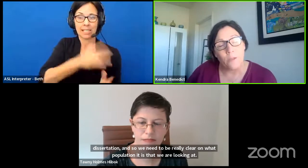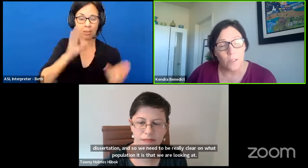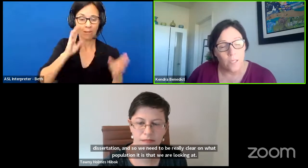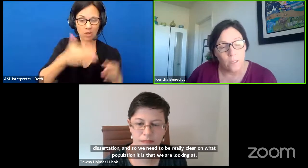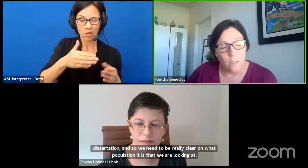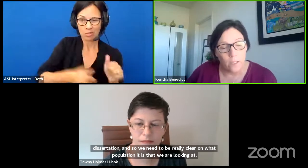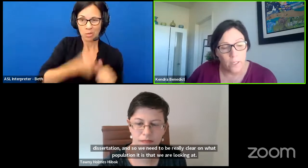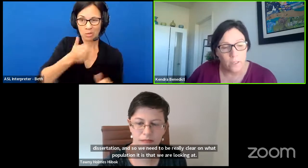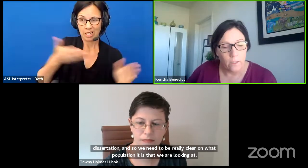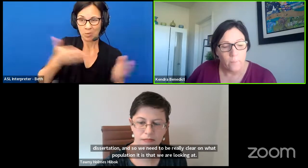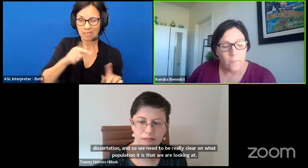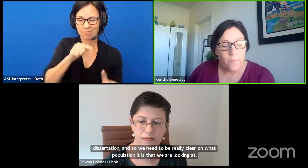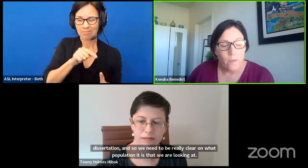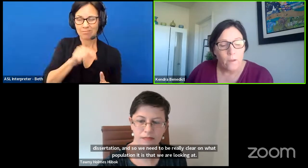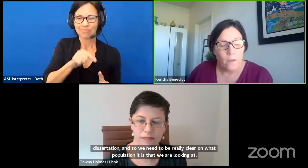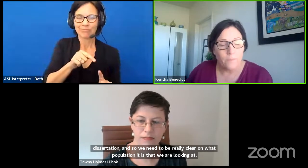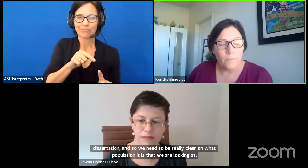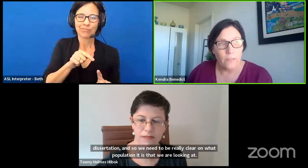very narrowly on